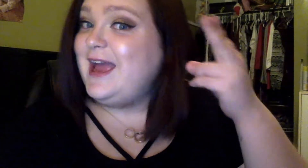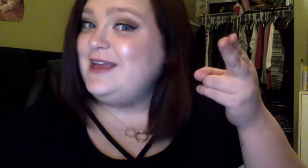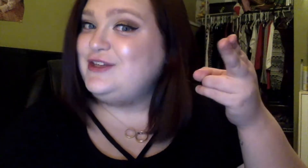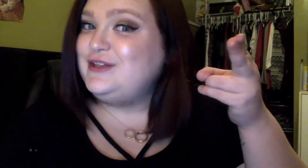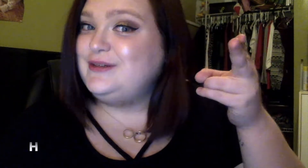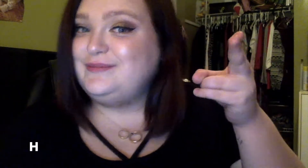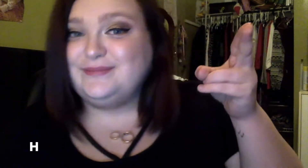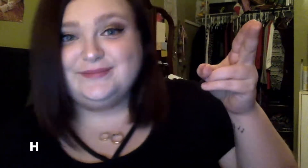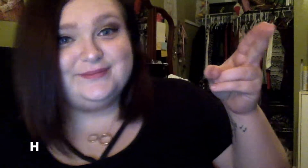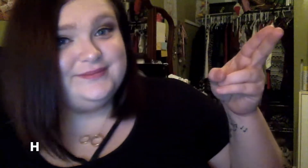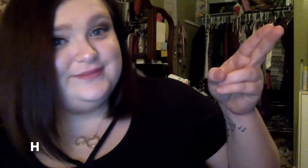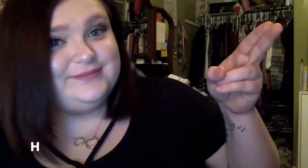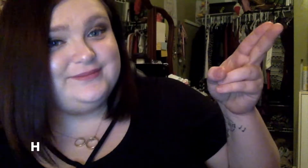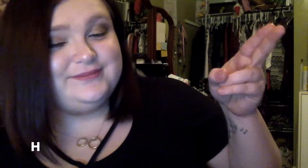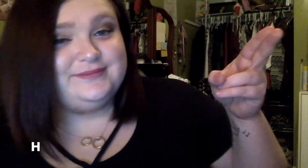H.